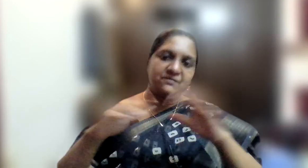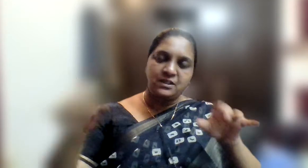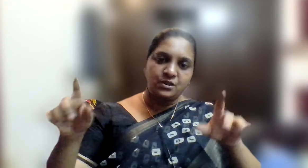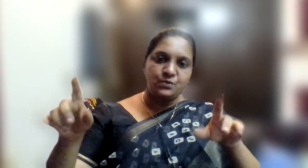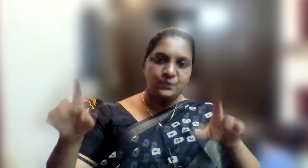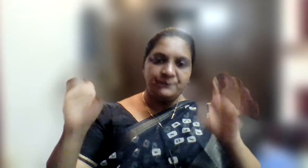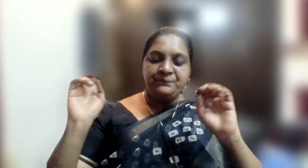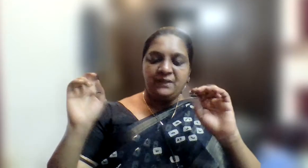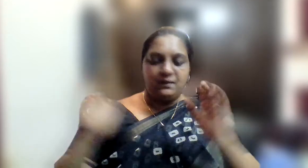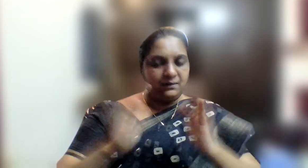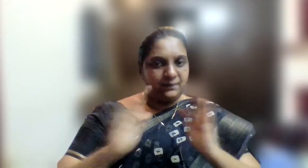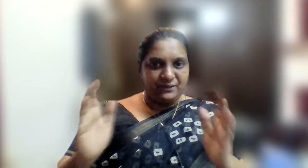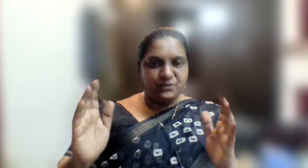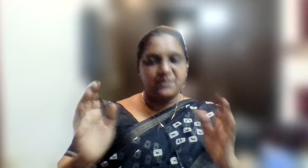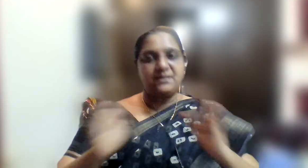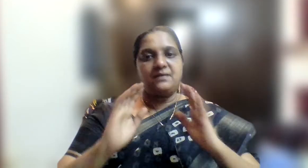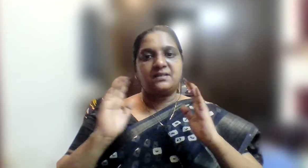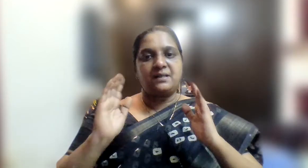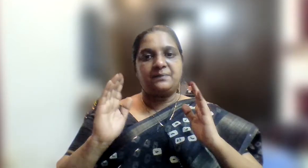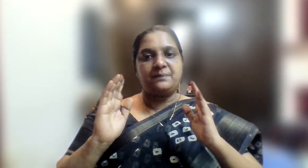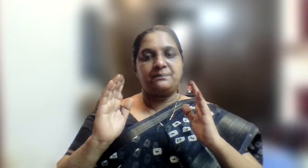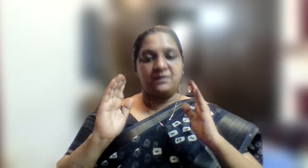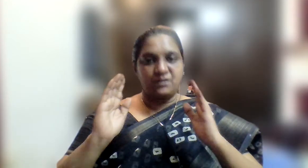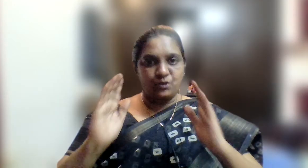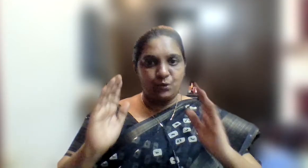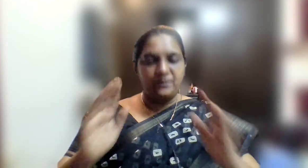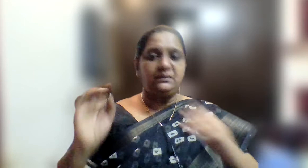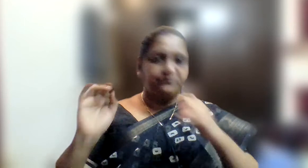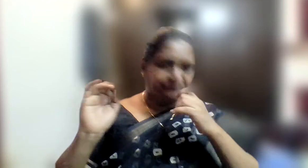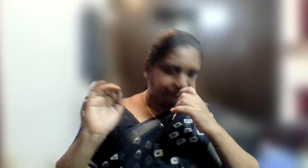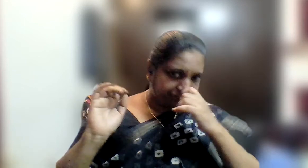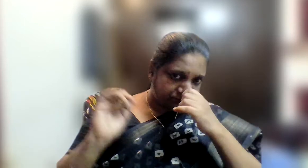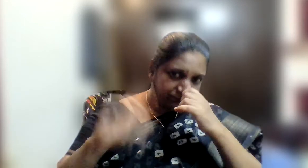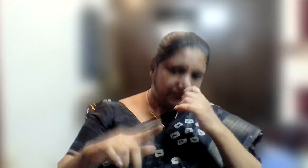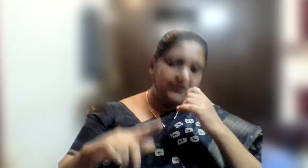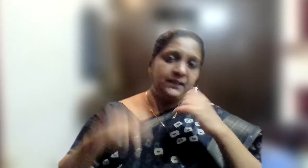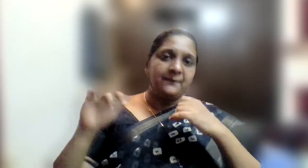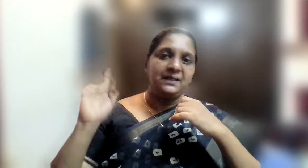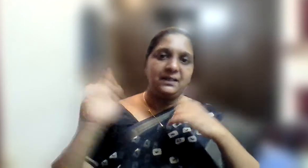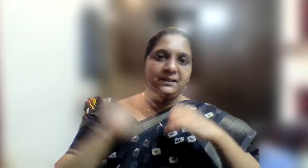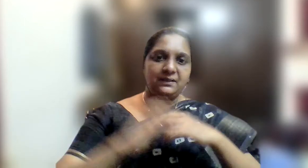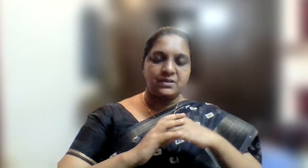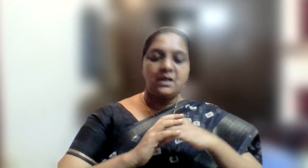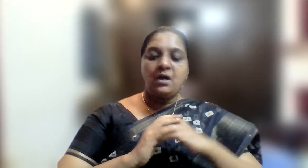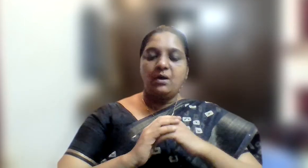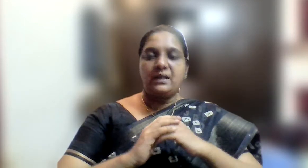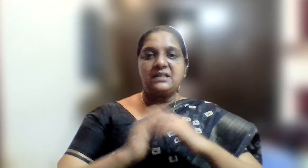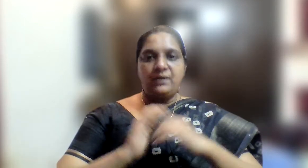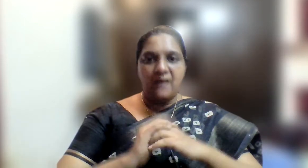sent you the pictures and described the story in Tamil and English. Okay, so